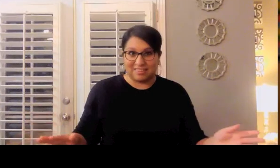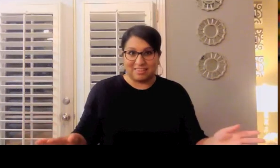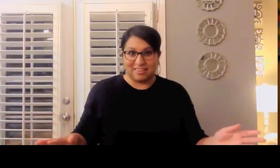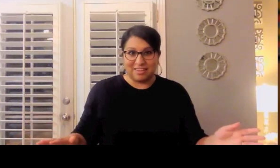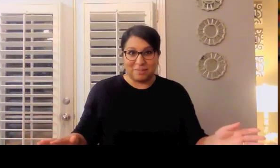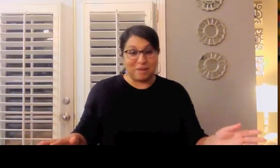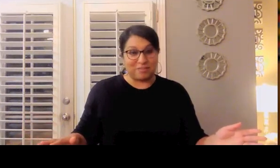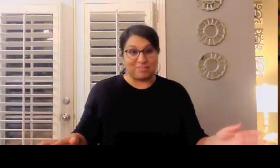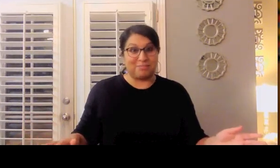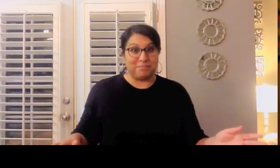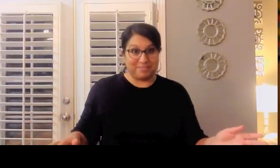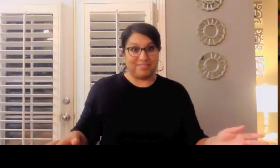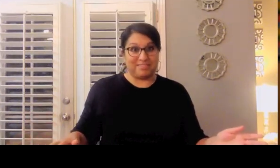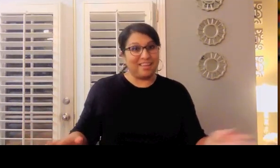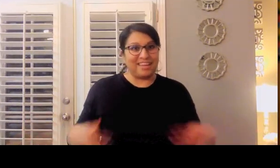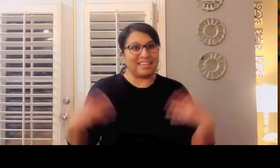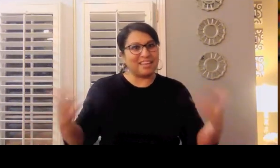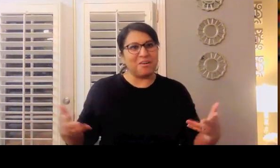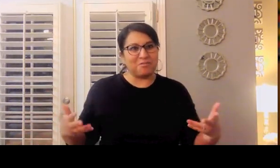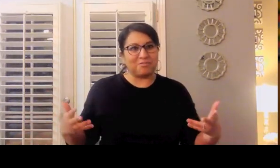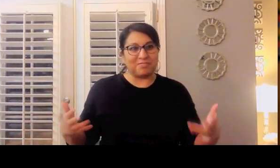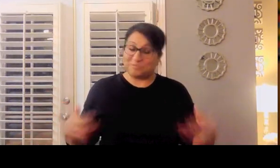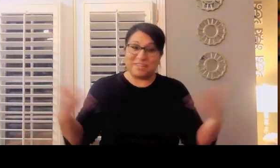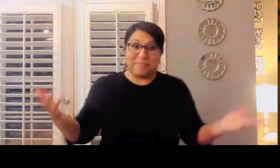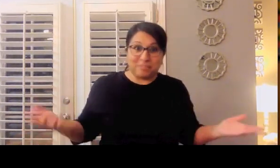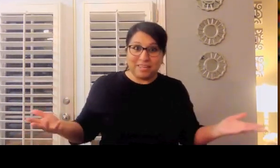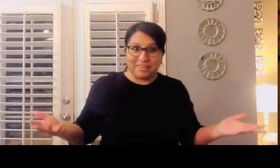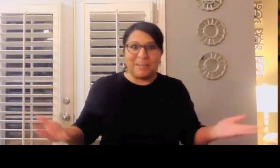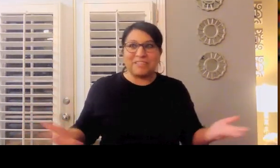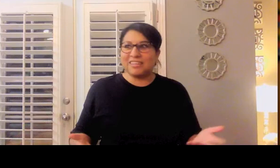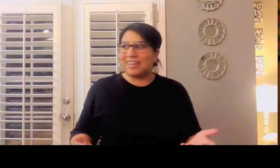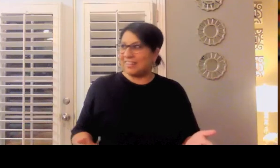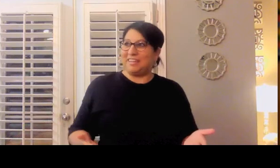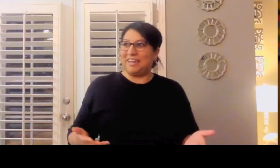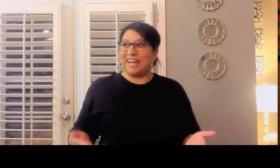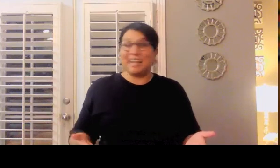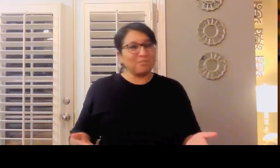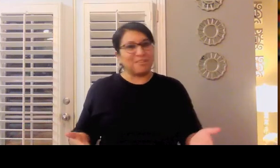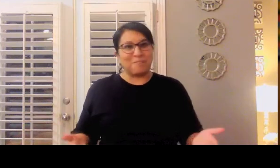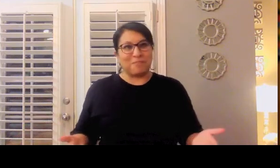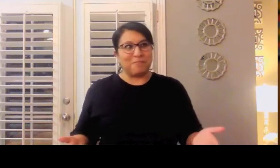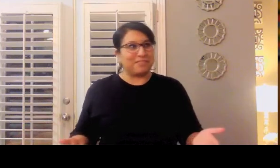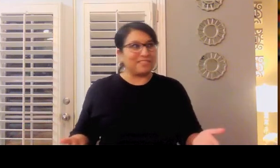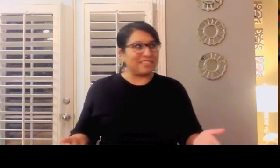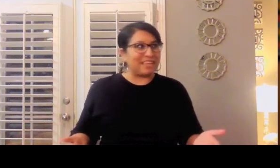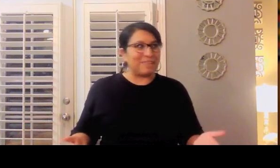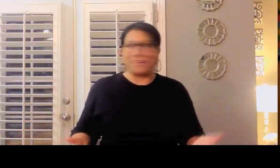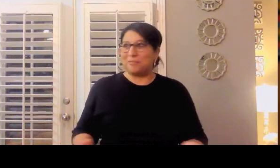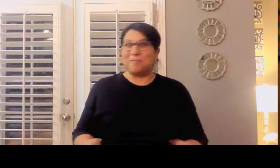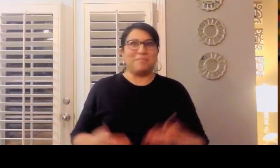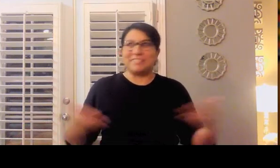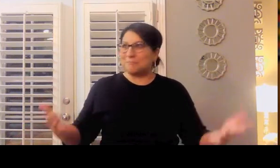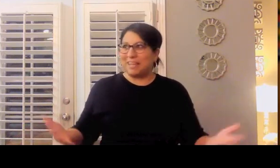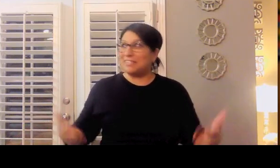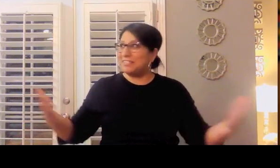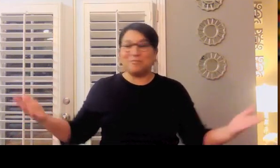anything about this business. And that's how we came to be. Eventually, like I had to come up with a business name, like with